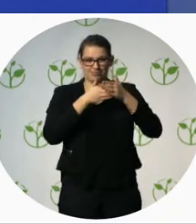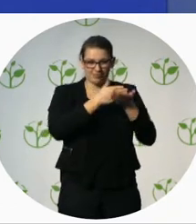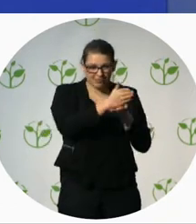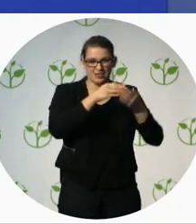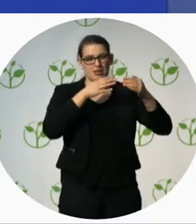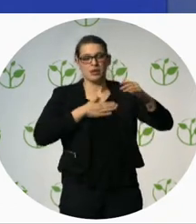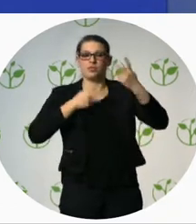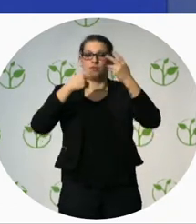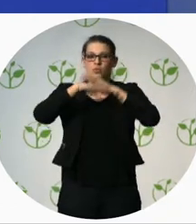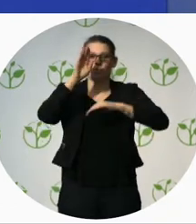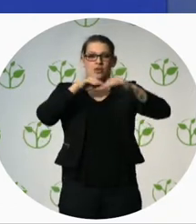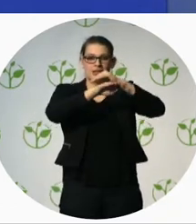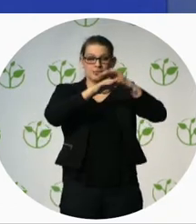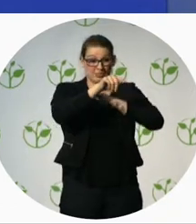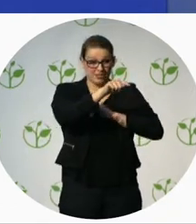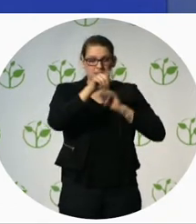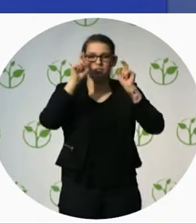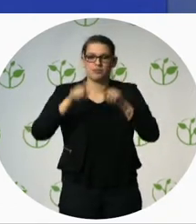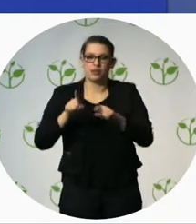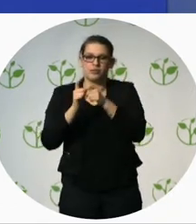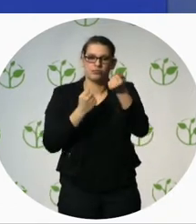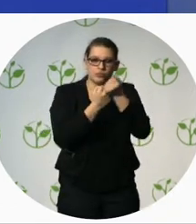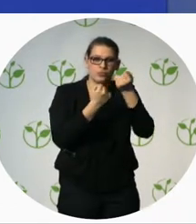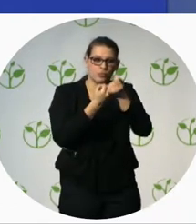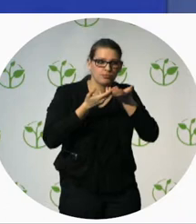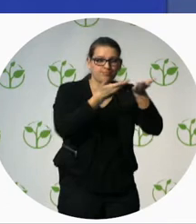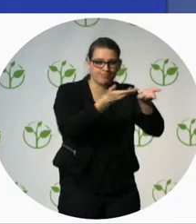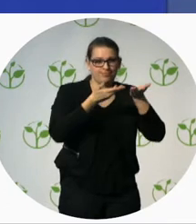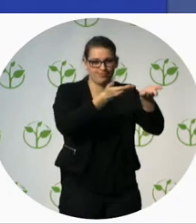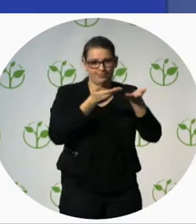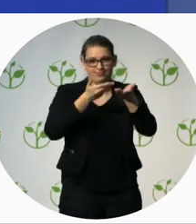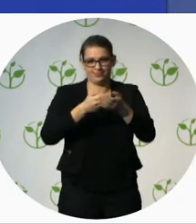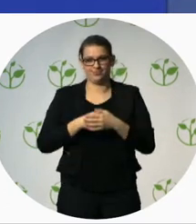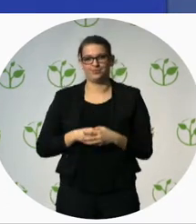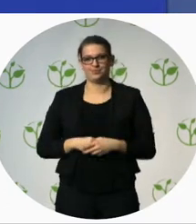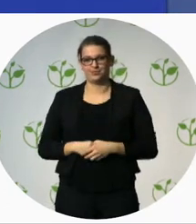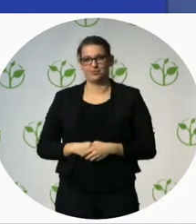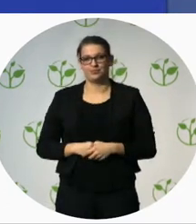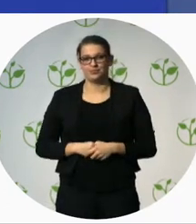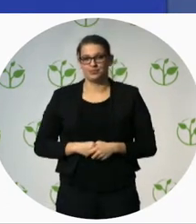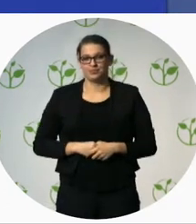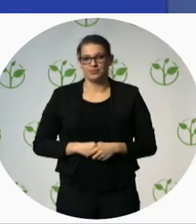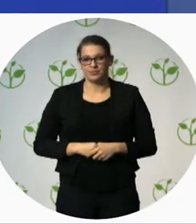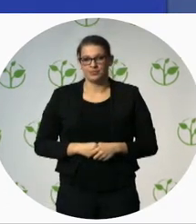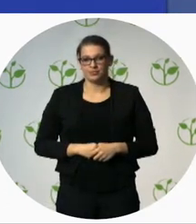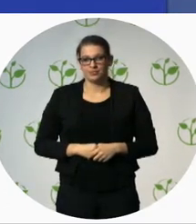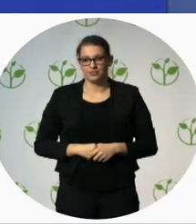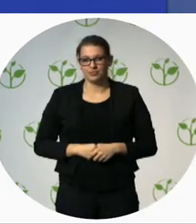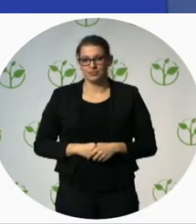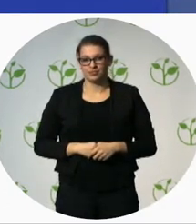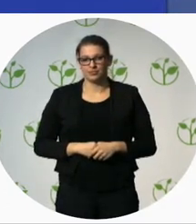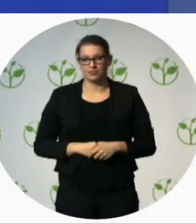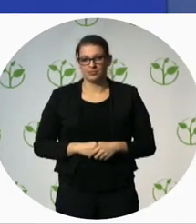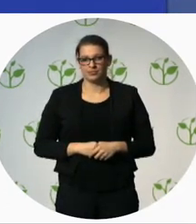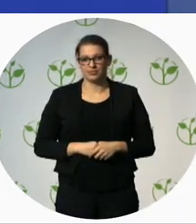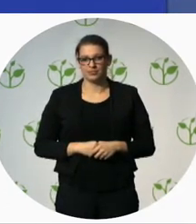that, ensuring accessibility. But we need desperate that definition of accessibility as stated in the Accessibility